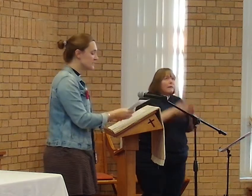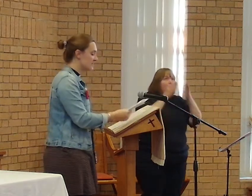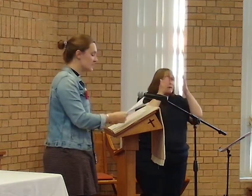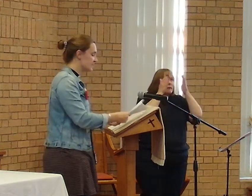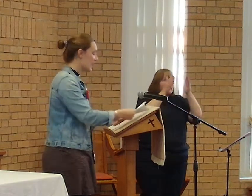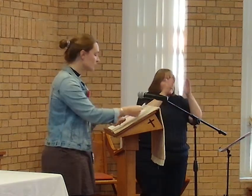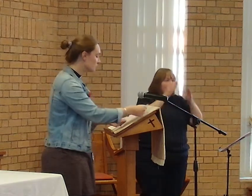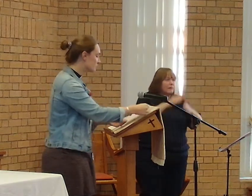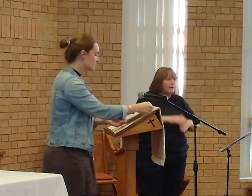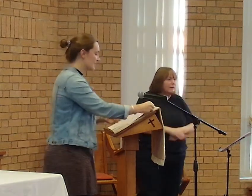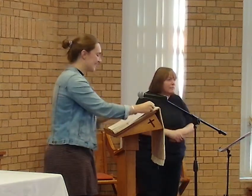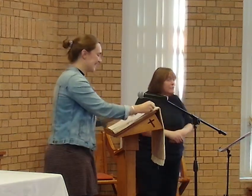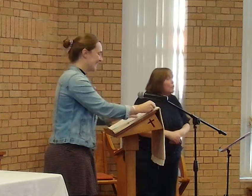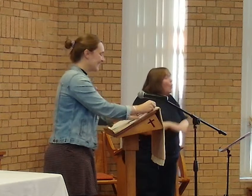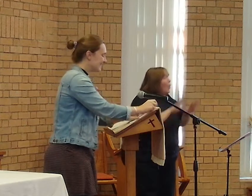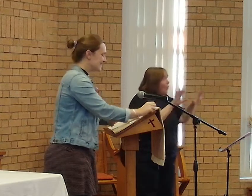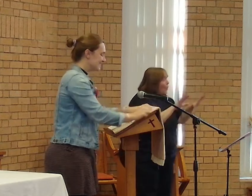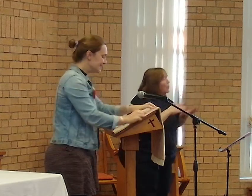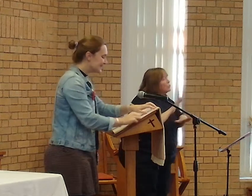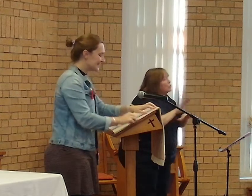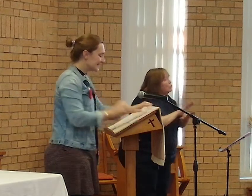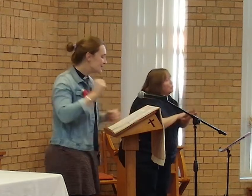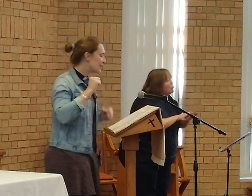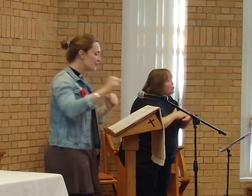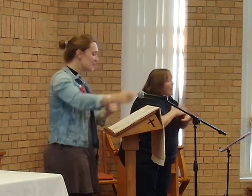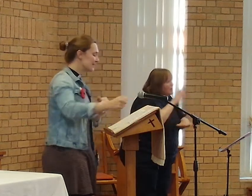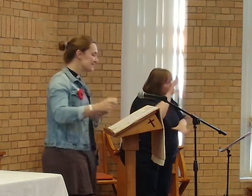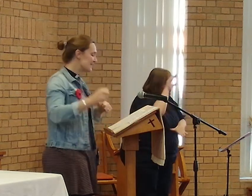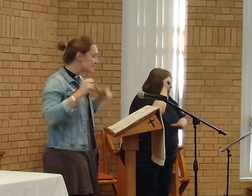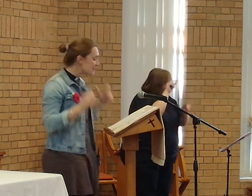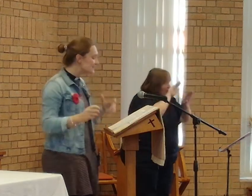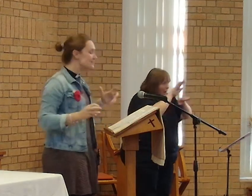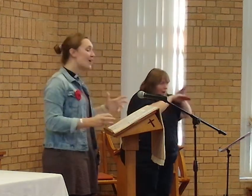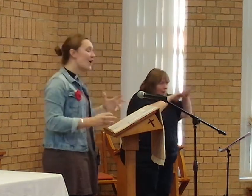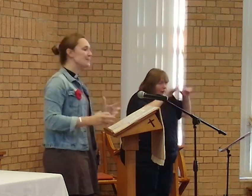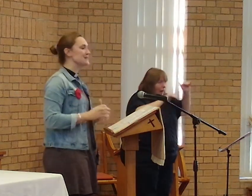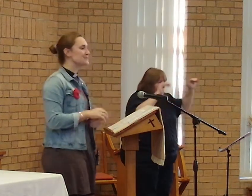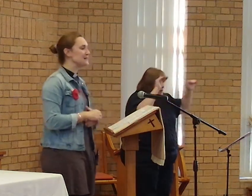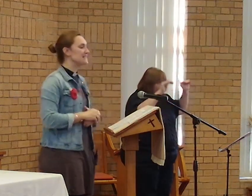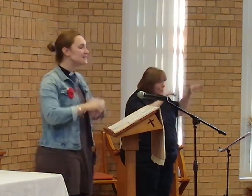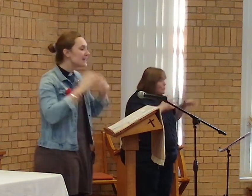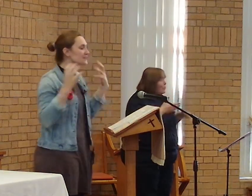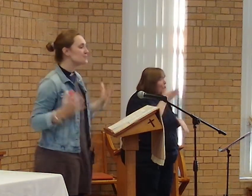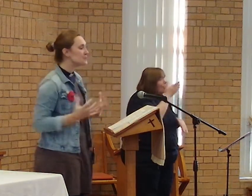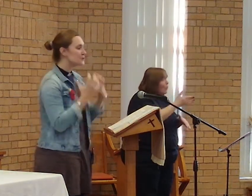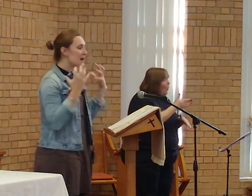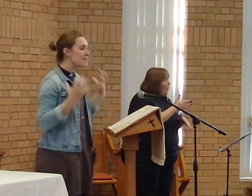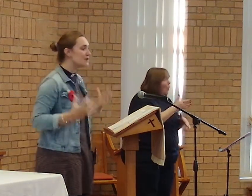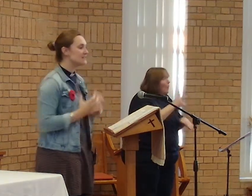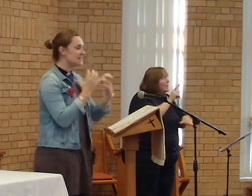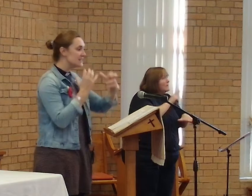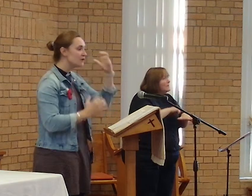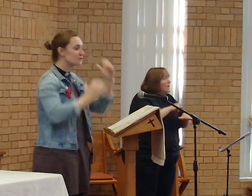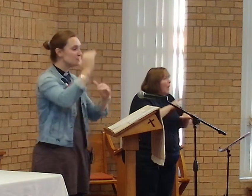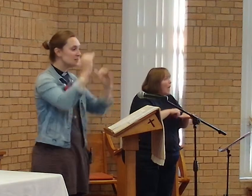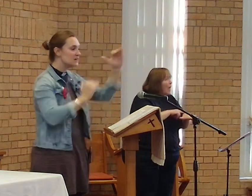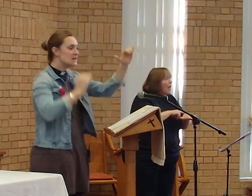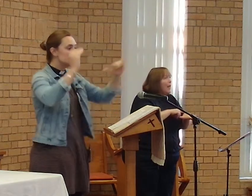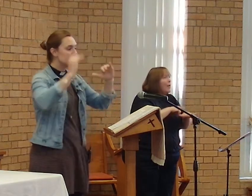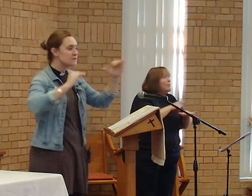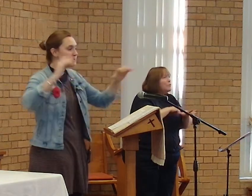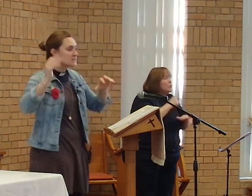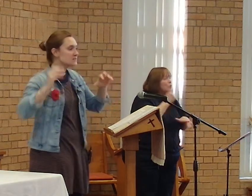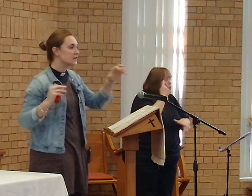gentle reminder then to the adults to go and spend some time this week doing that spiritual MOT, go through